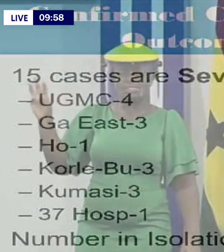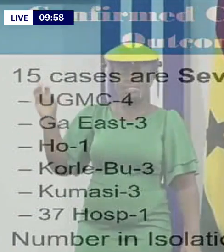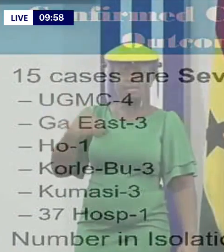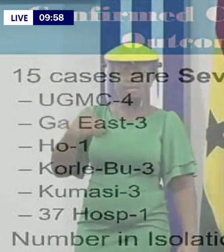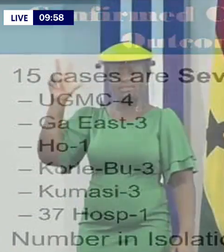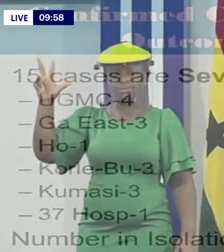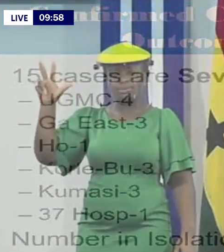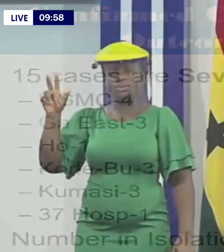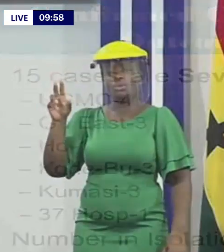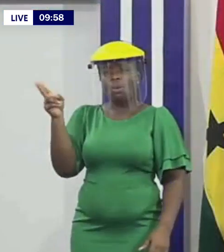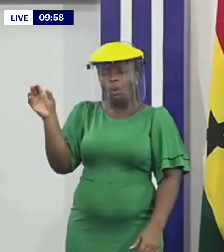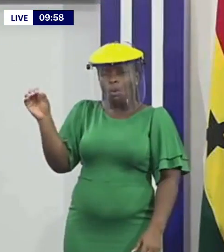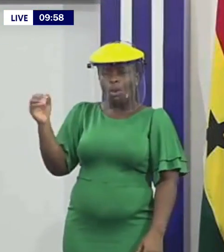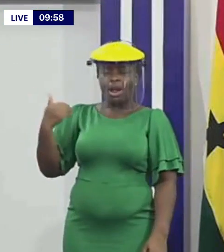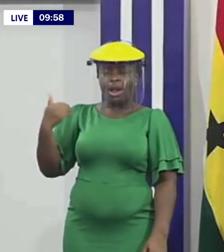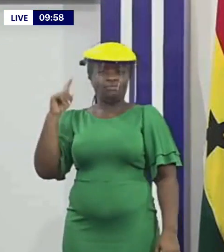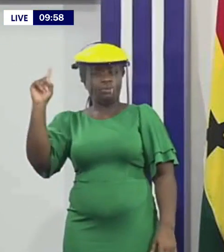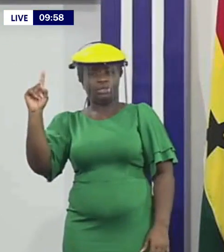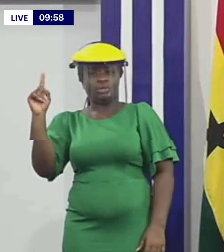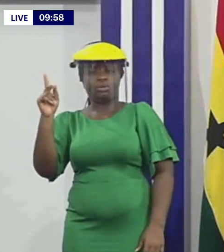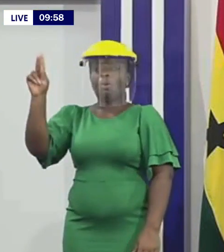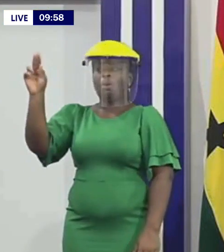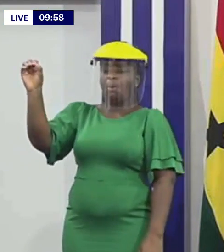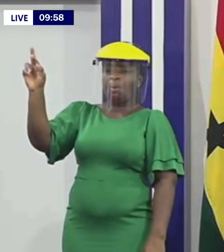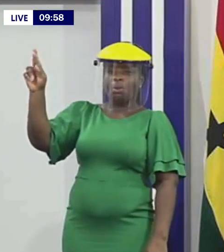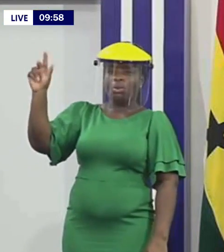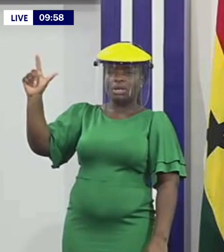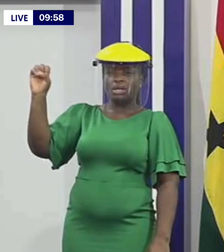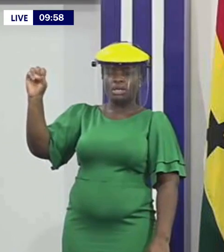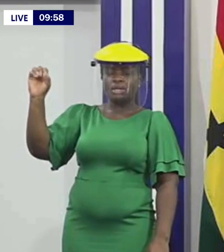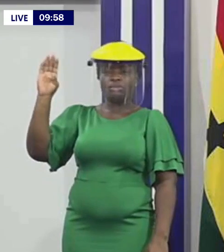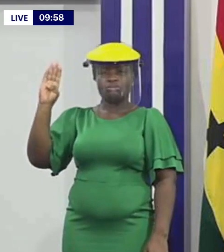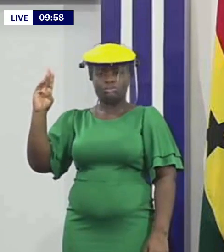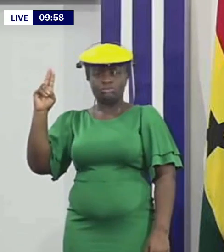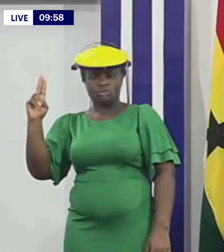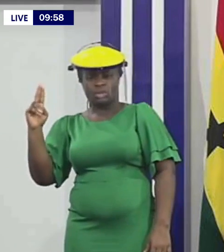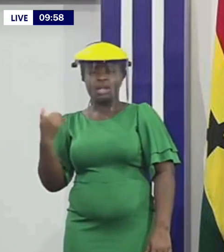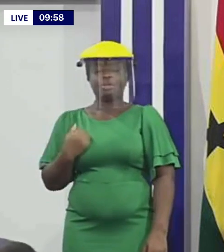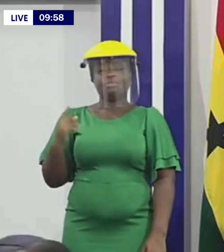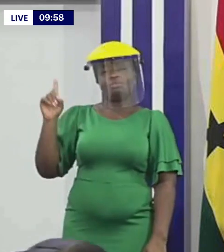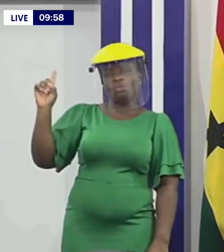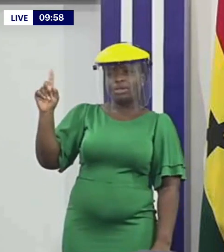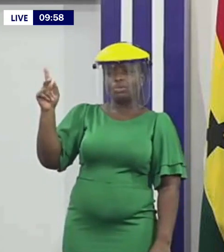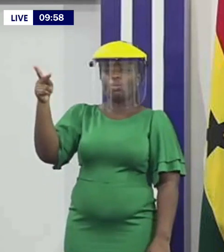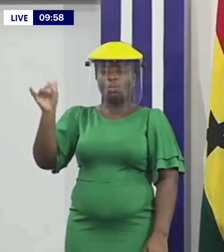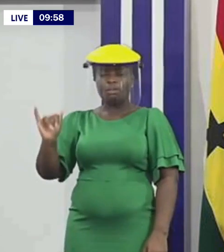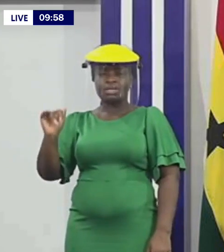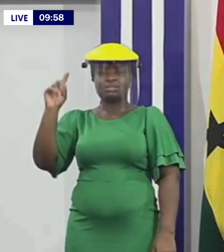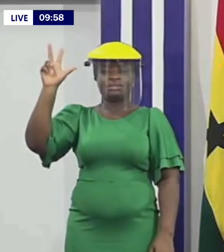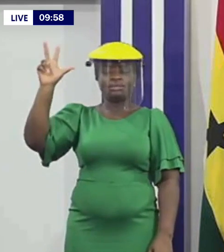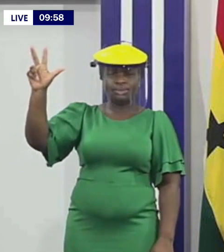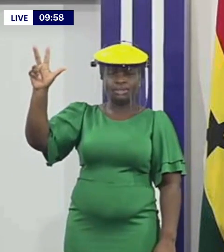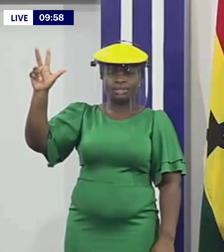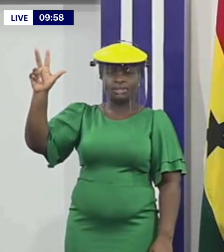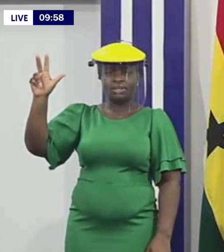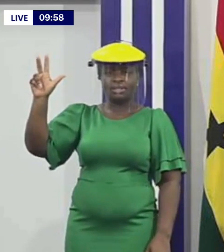Whole Teaching Hospital has 1, Kolebu Teaching Hospital have 1 in their World Council 3, Kumasi has Konfanochi,